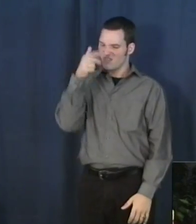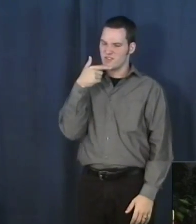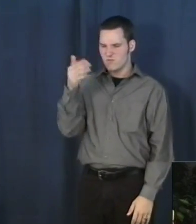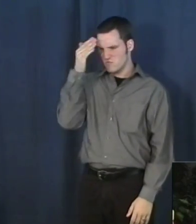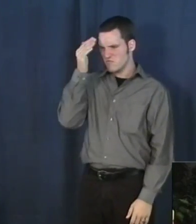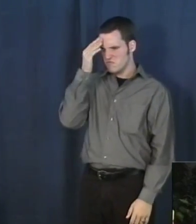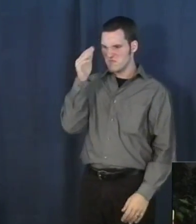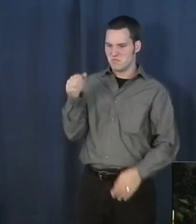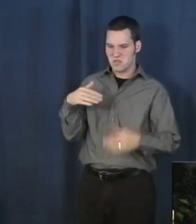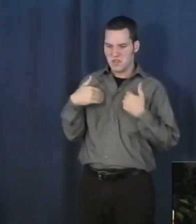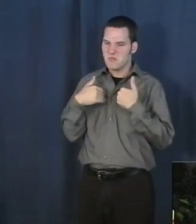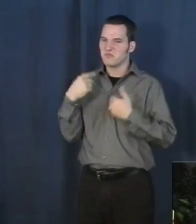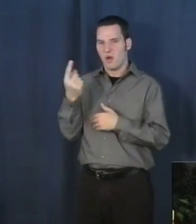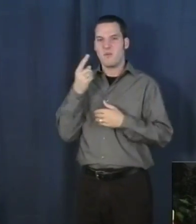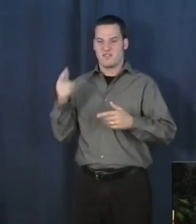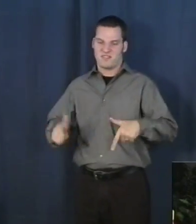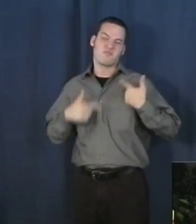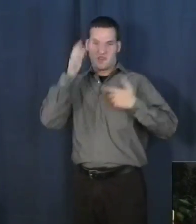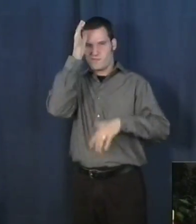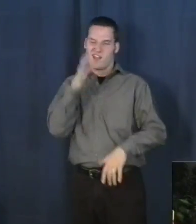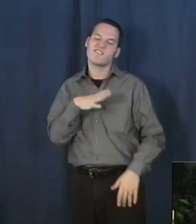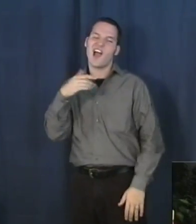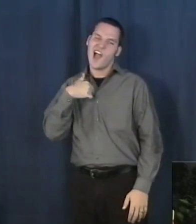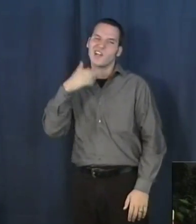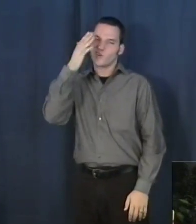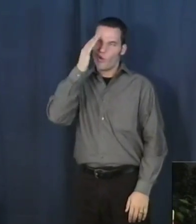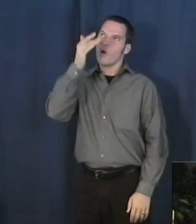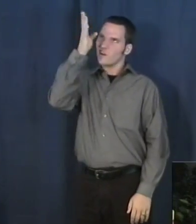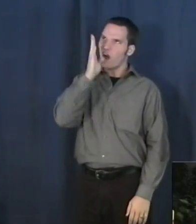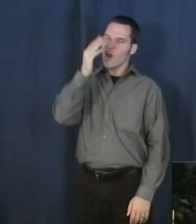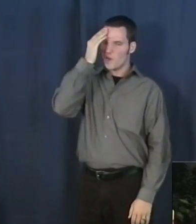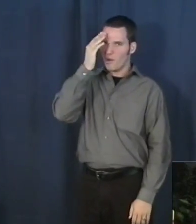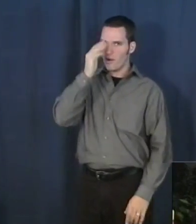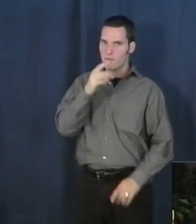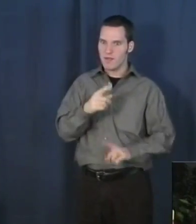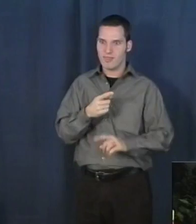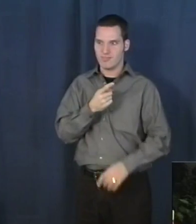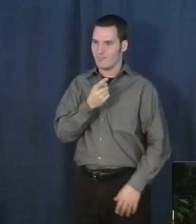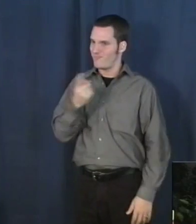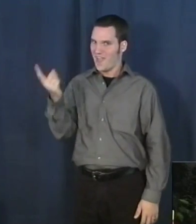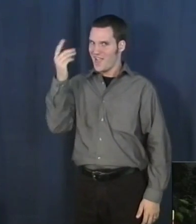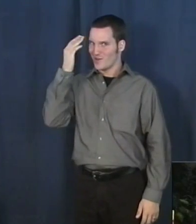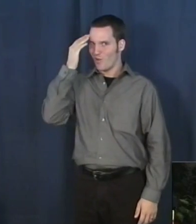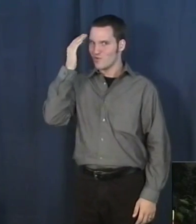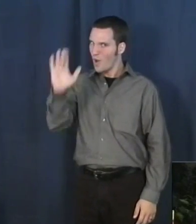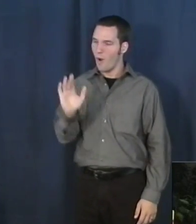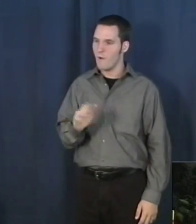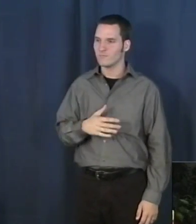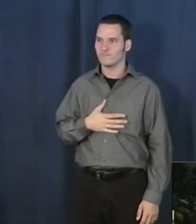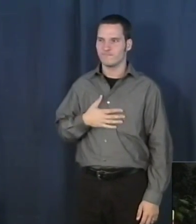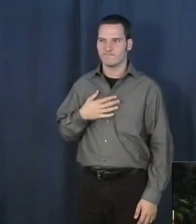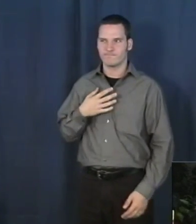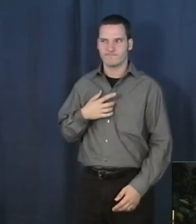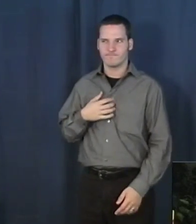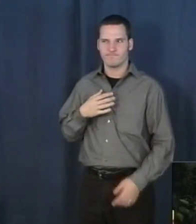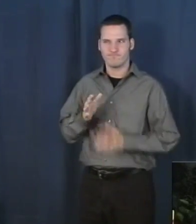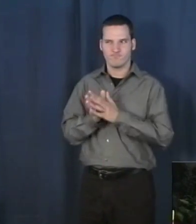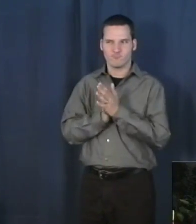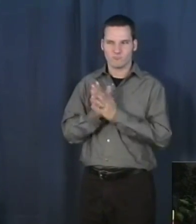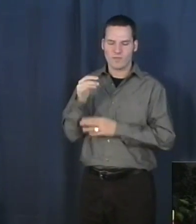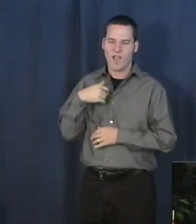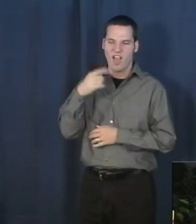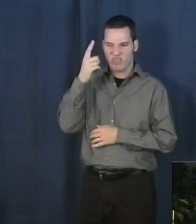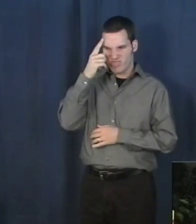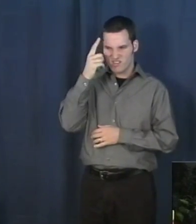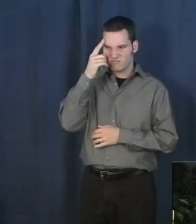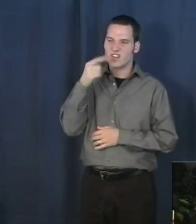Satan said, you know, these critters have always lived with man. I know that, and God knows that, but these people don't know that. So the devil said, I think I'm going to tell everybody